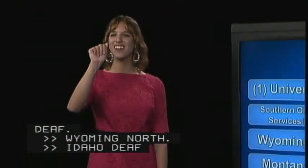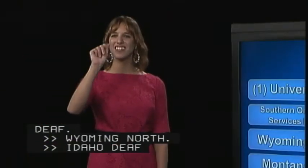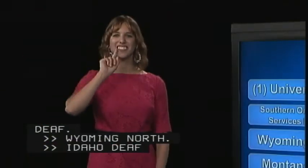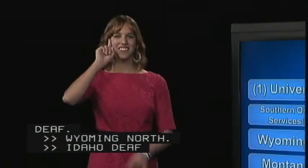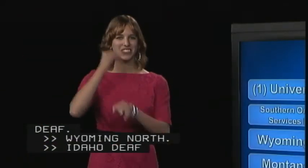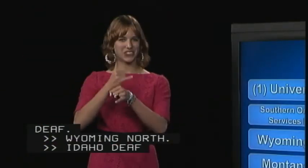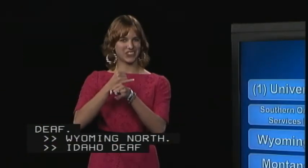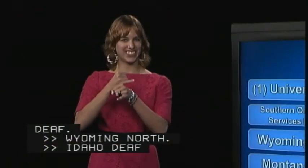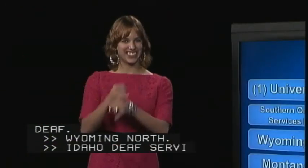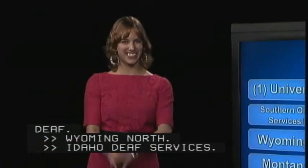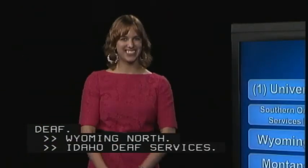Montana School for the Deaf.